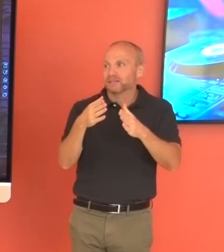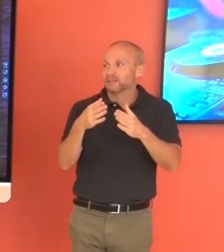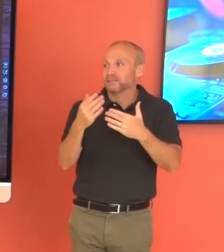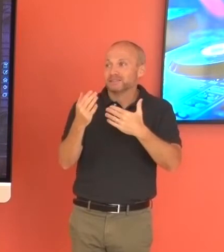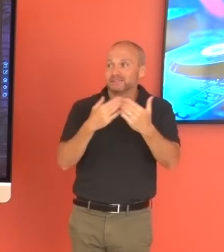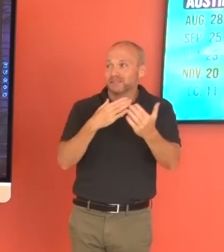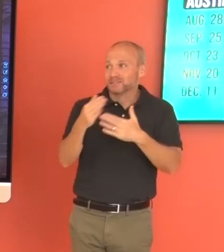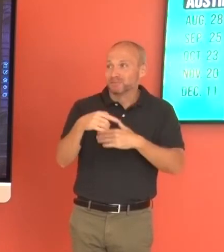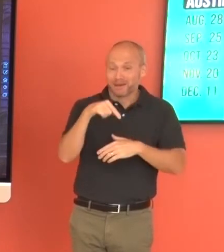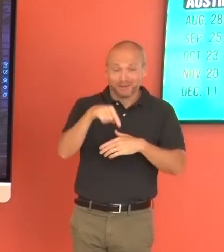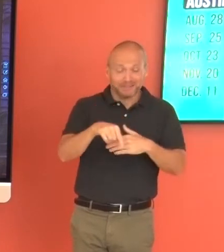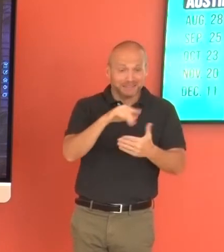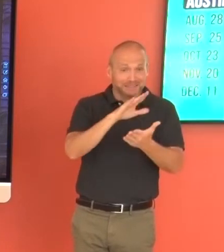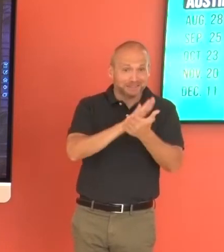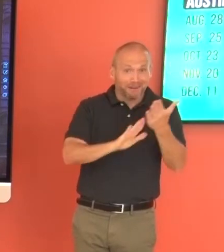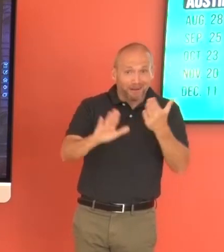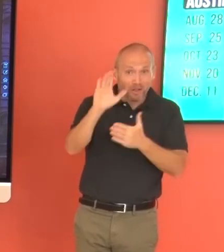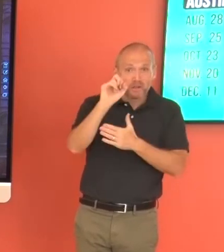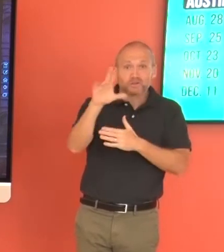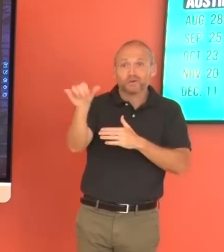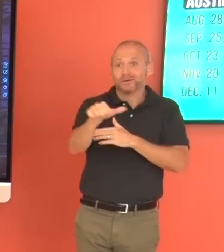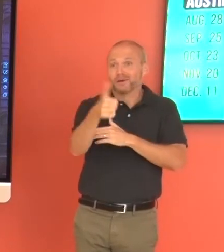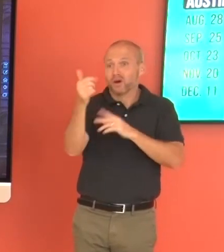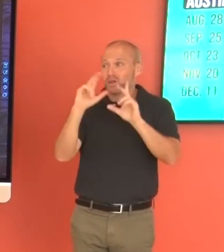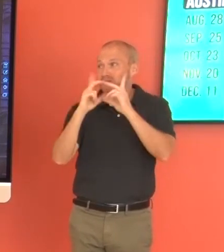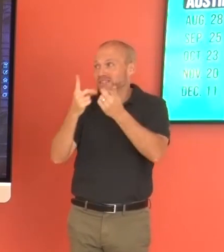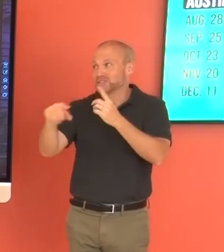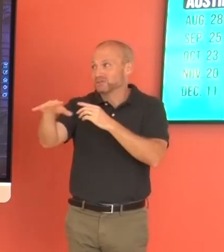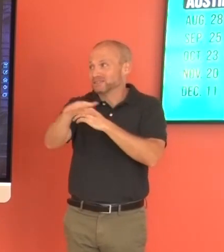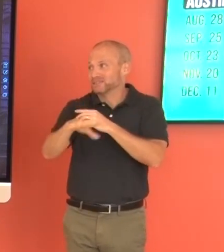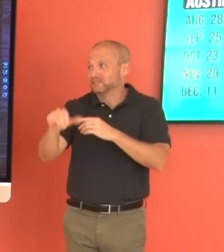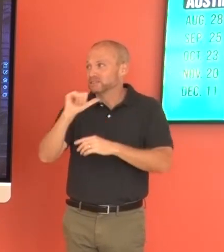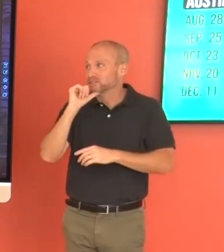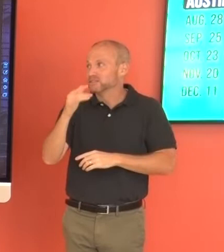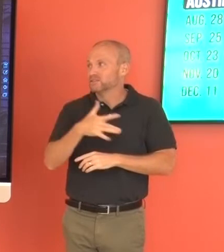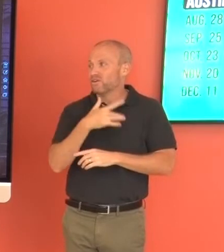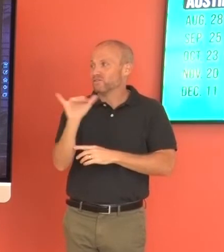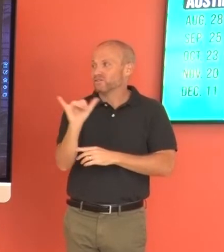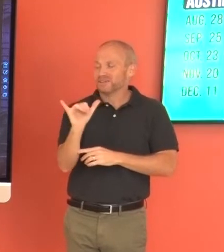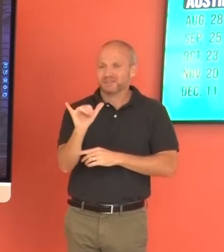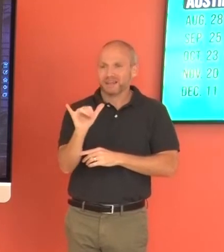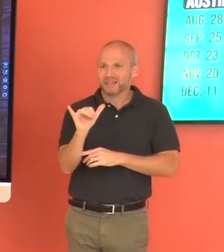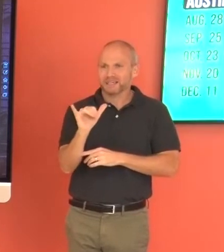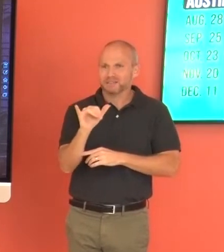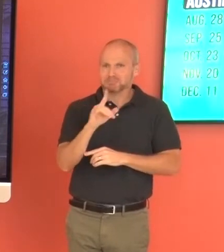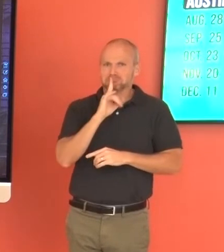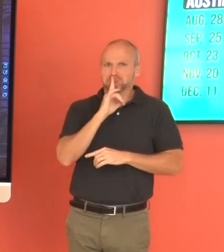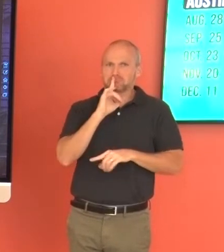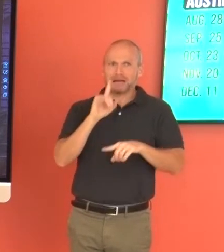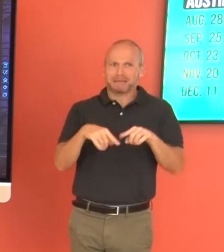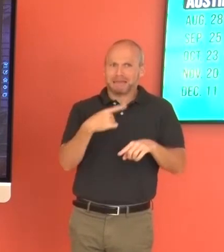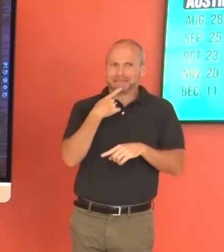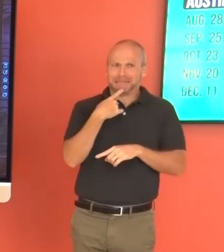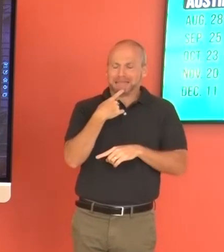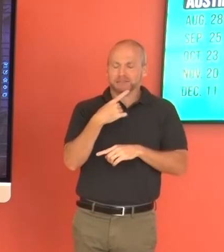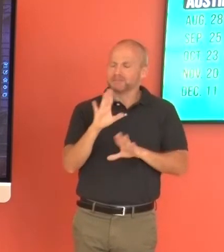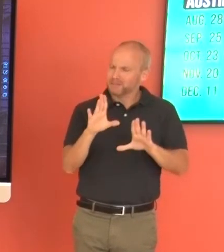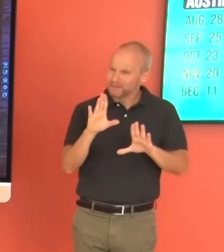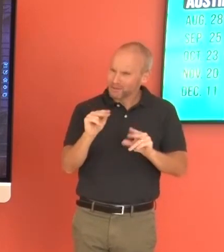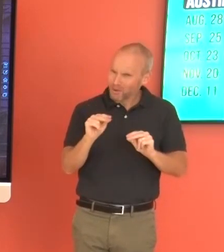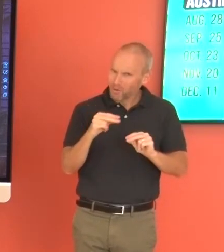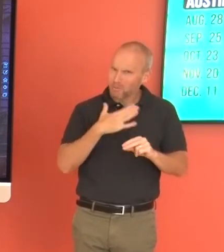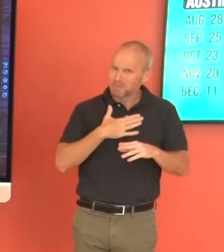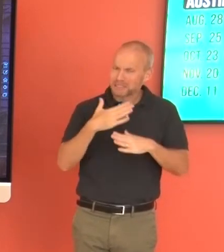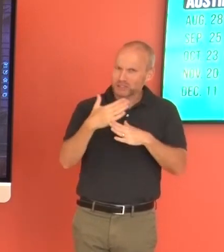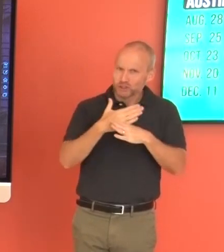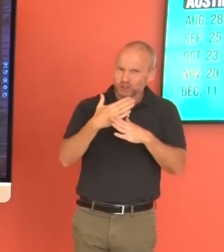at this college or across the district, don't feel like you don't have the right to say it. Please share it, because just like